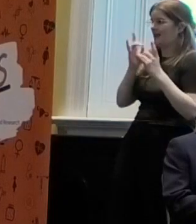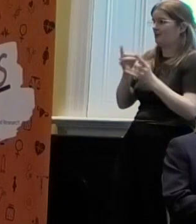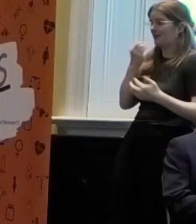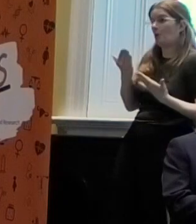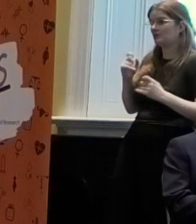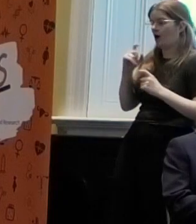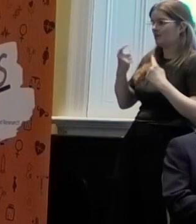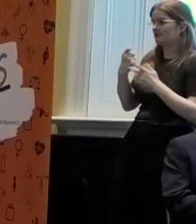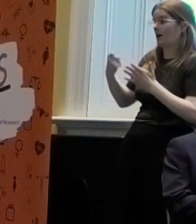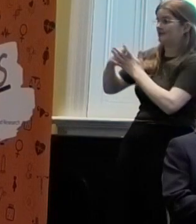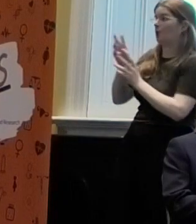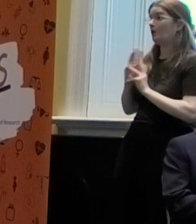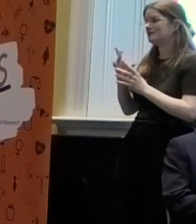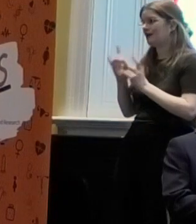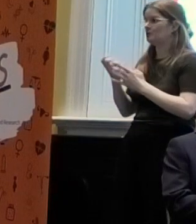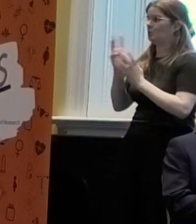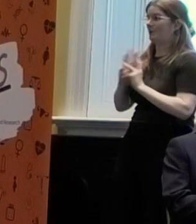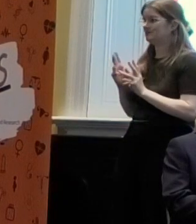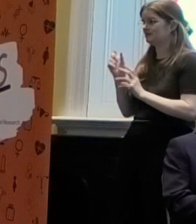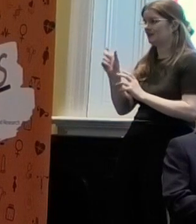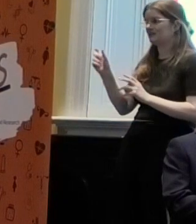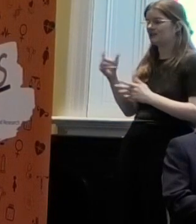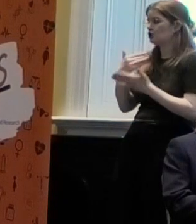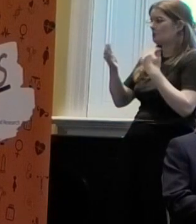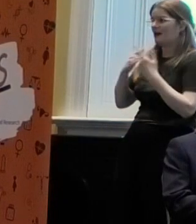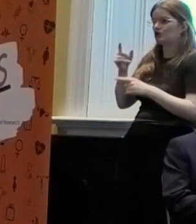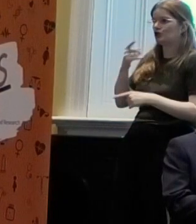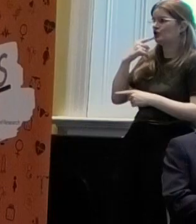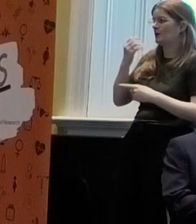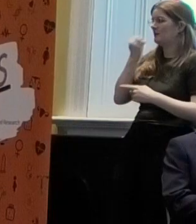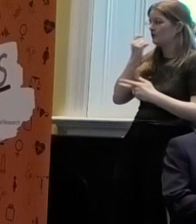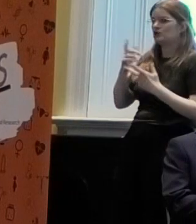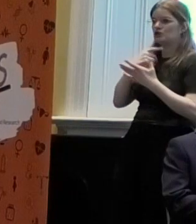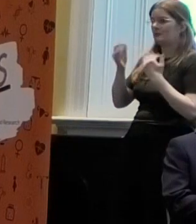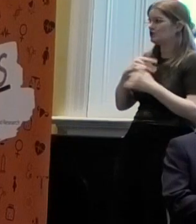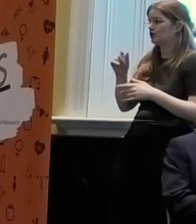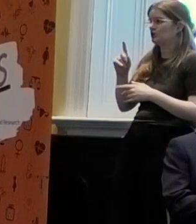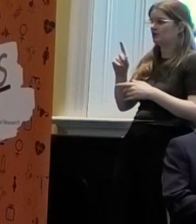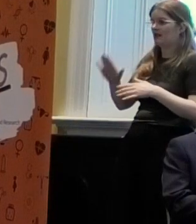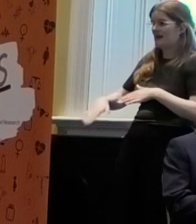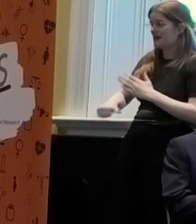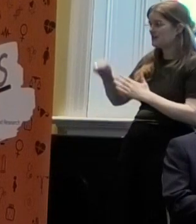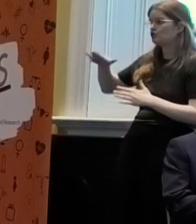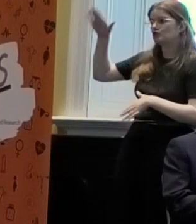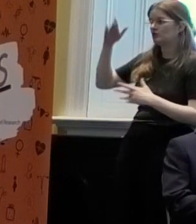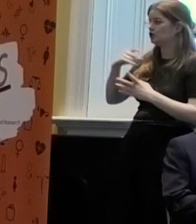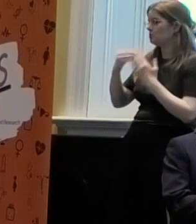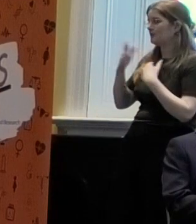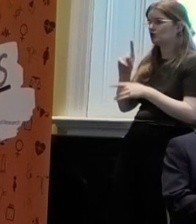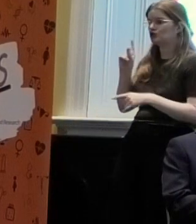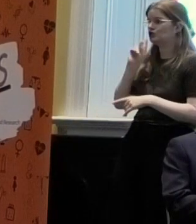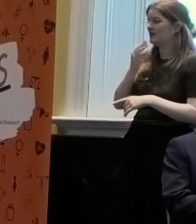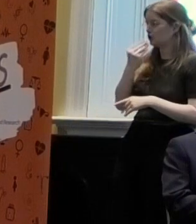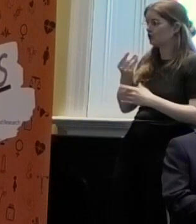of where you are in your life cycle or regardless of gender, that actually you have good access. And I think the thing to